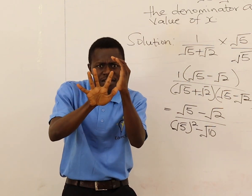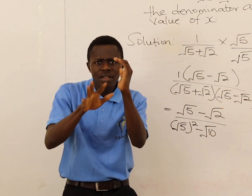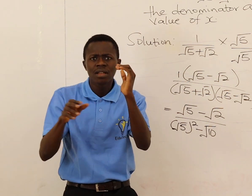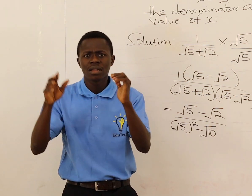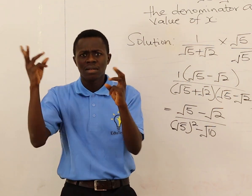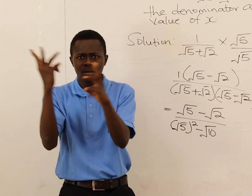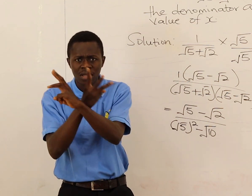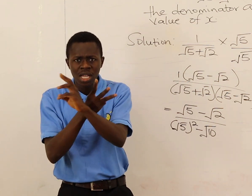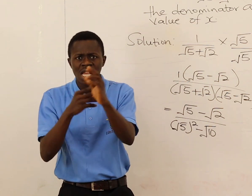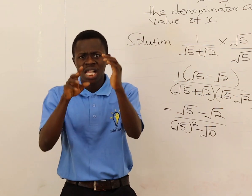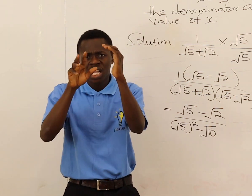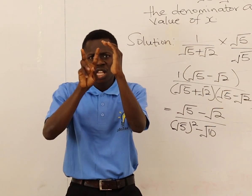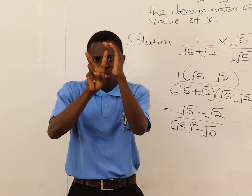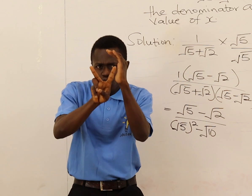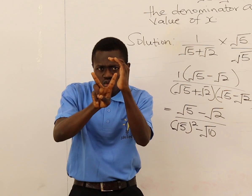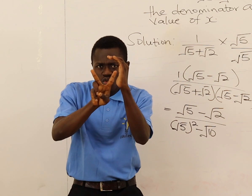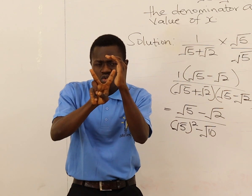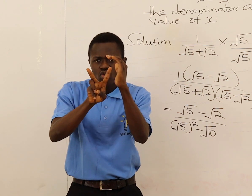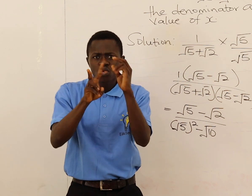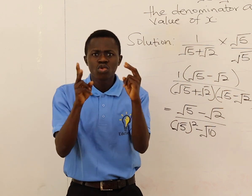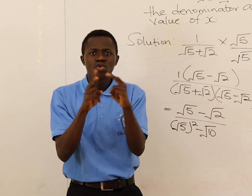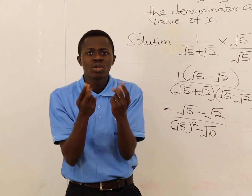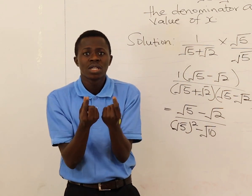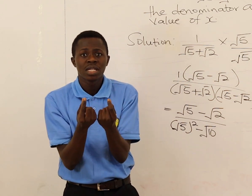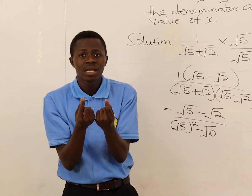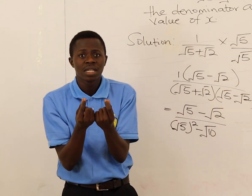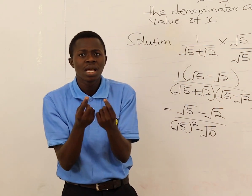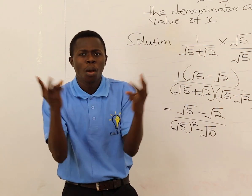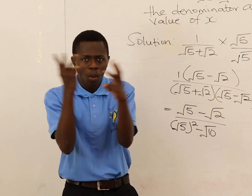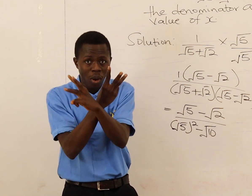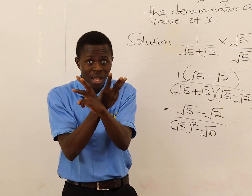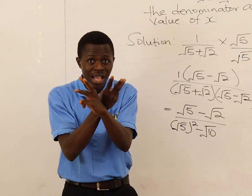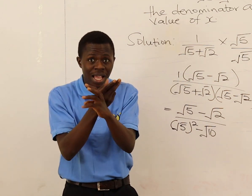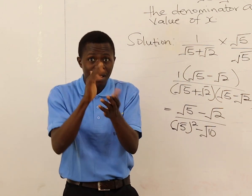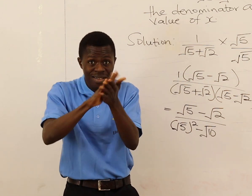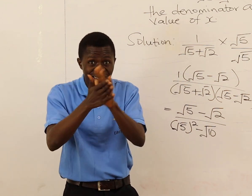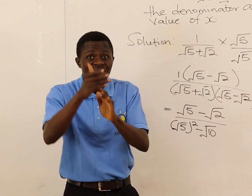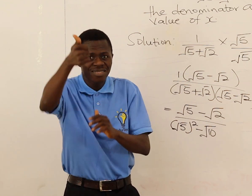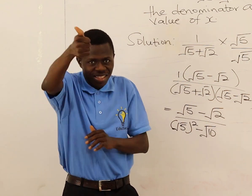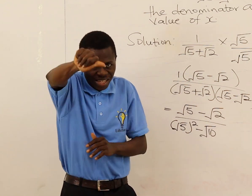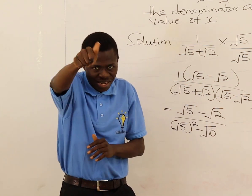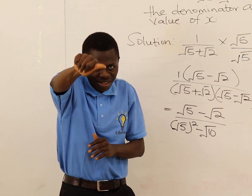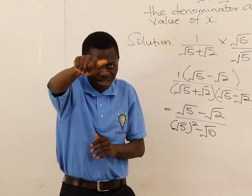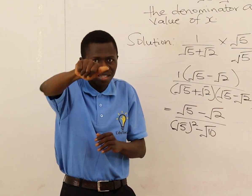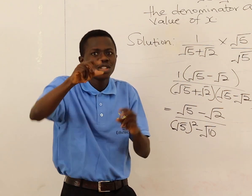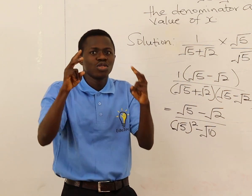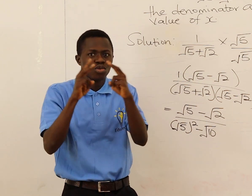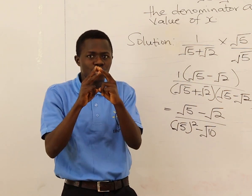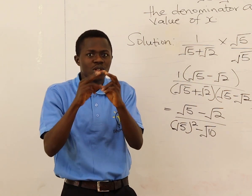then we get 10. So the answer we are going to get is positive 10 because the numbers there are all